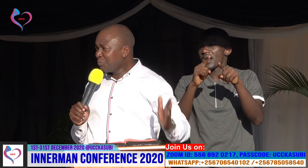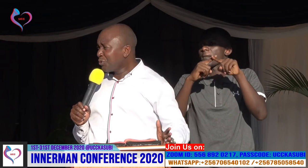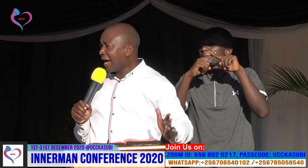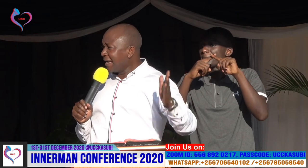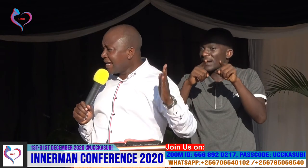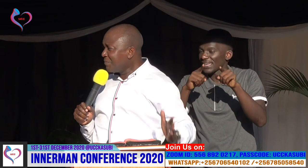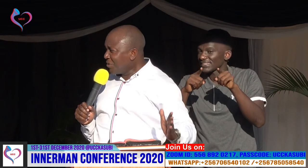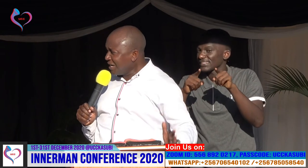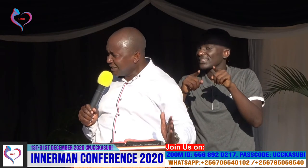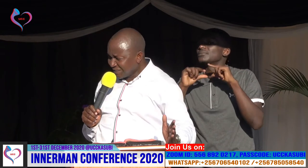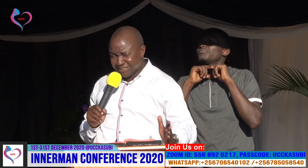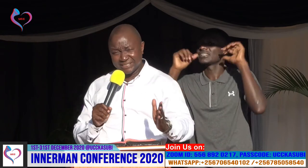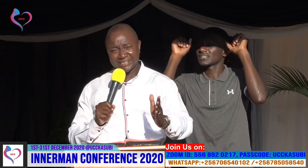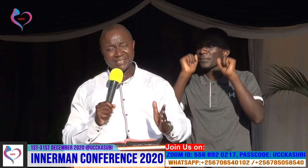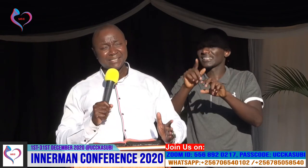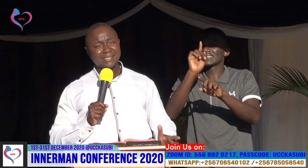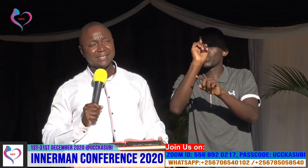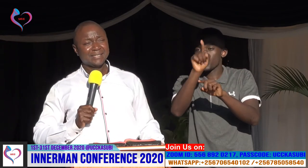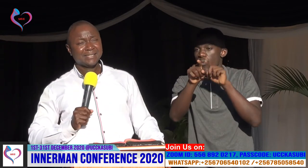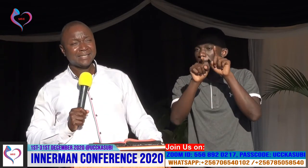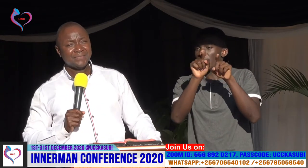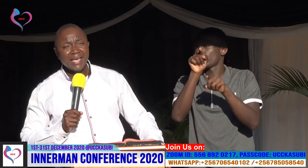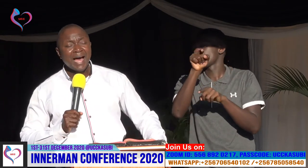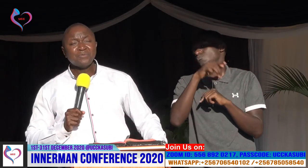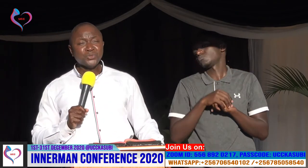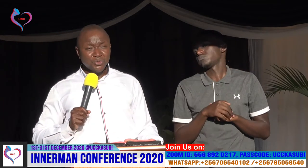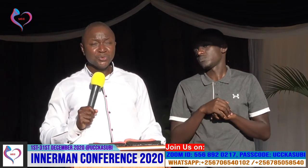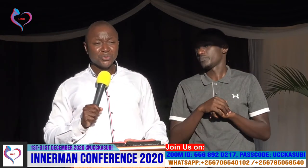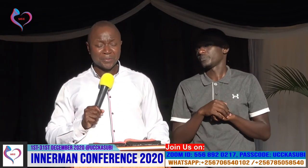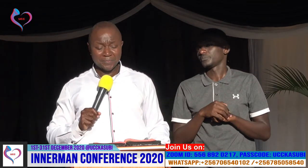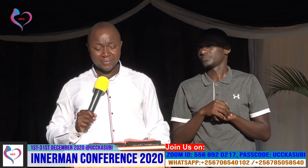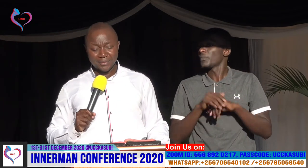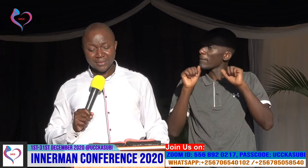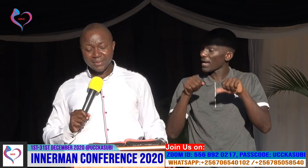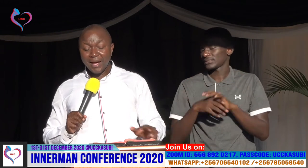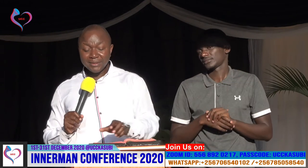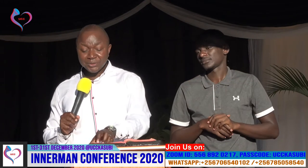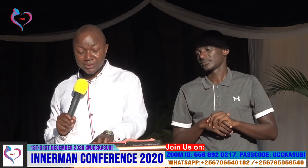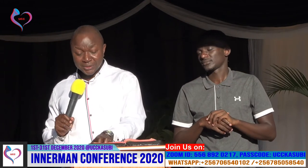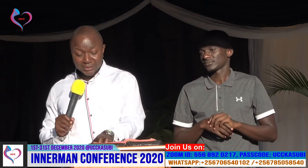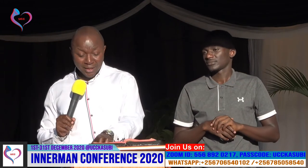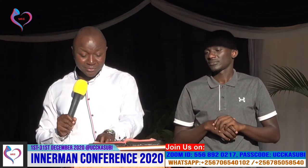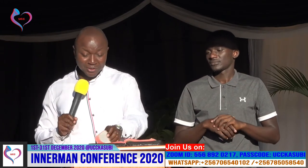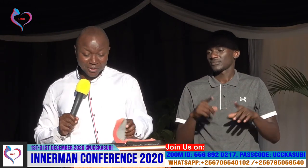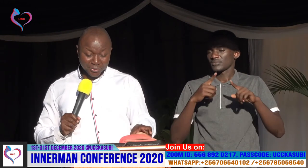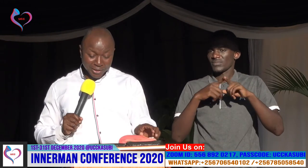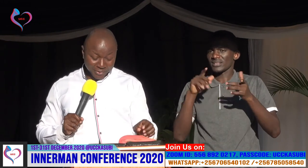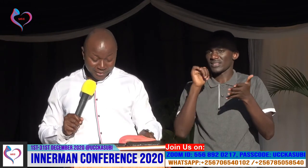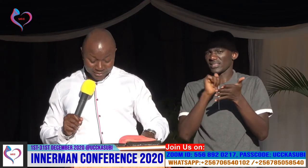have to rebuke and that demonish. Baina okunenya. They have to. Baina. But it's not